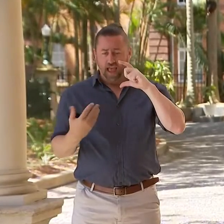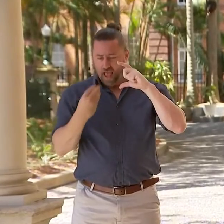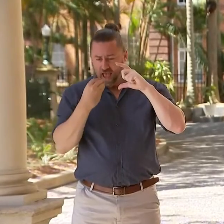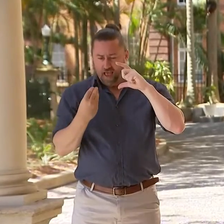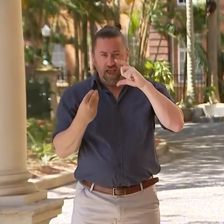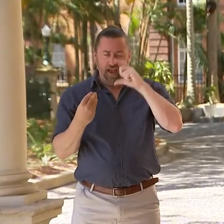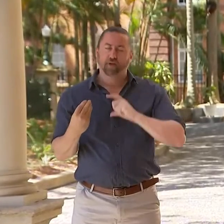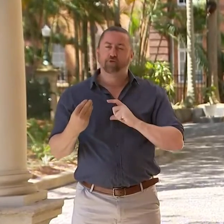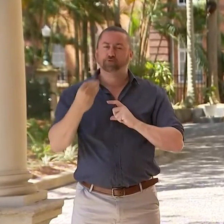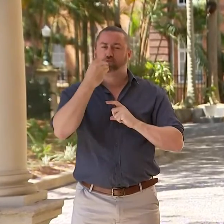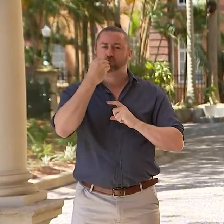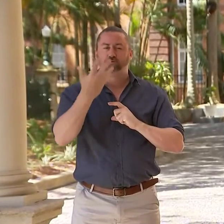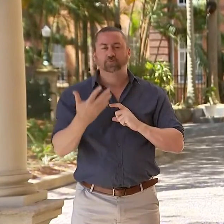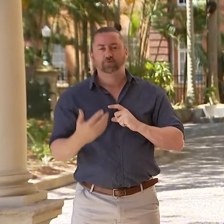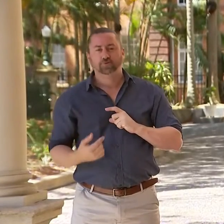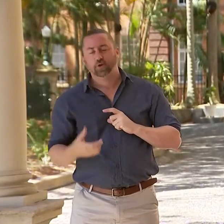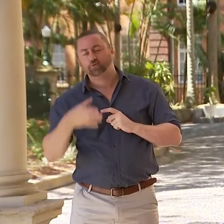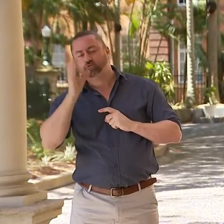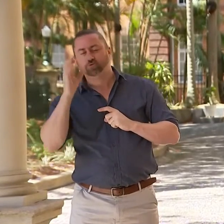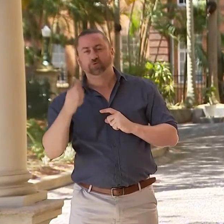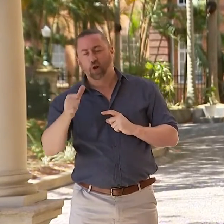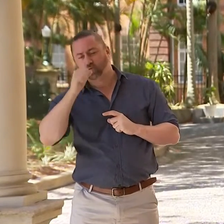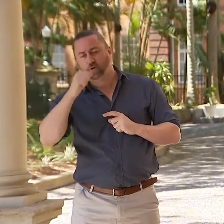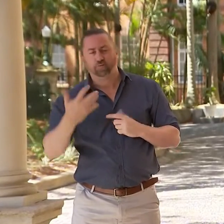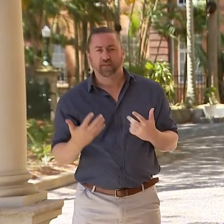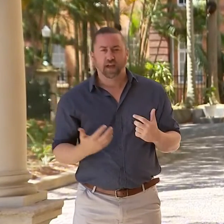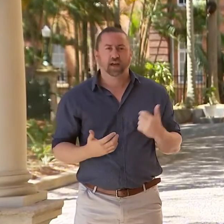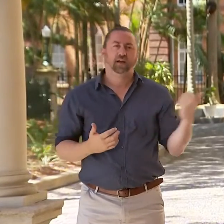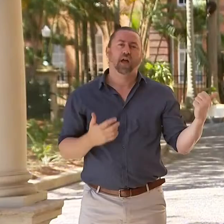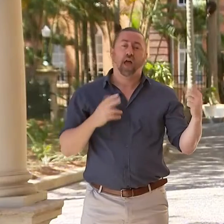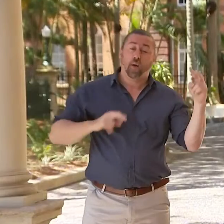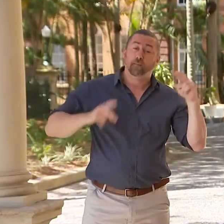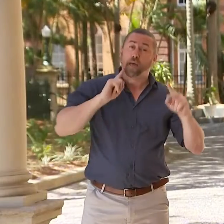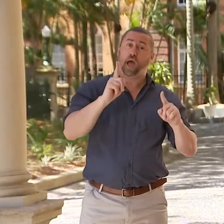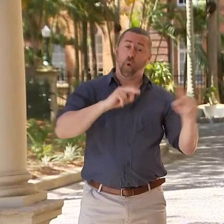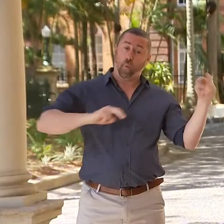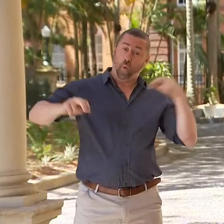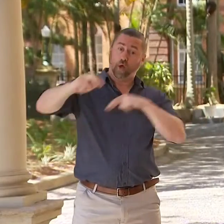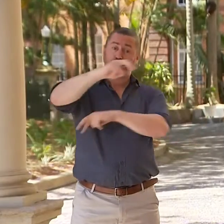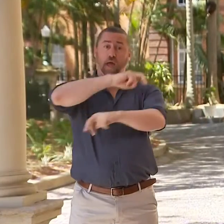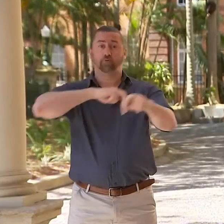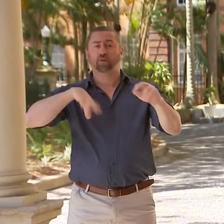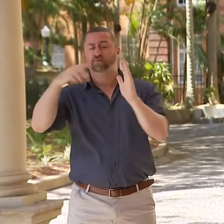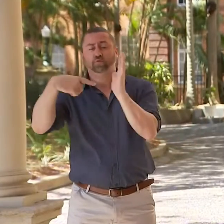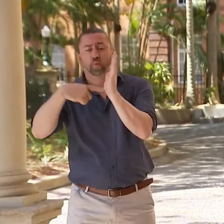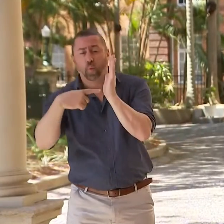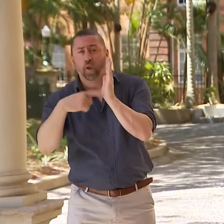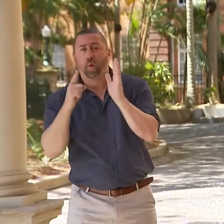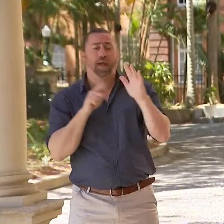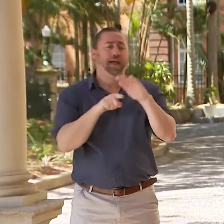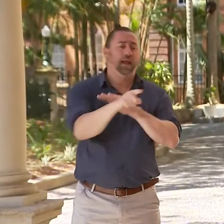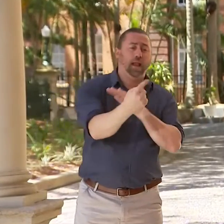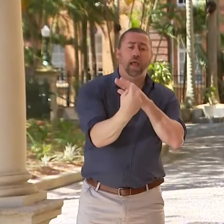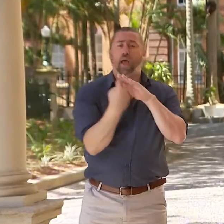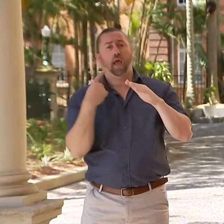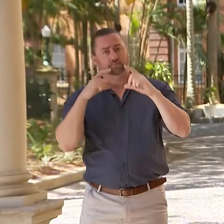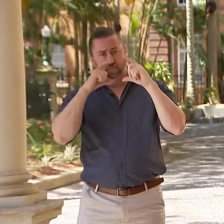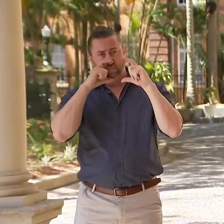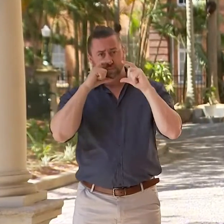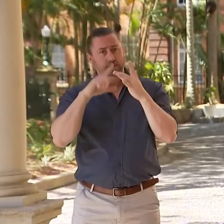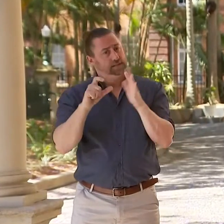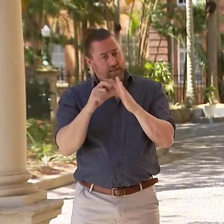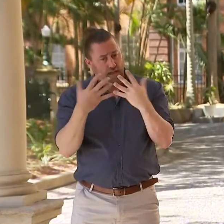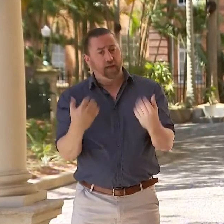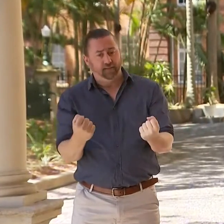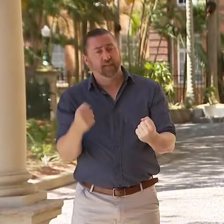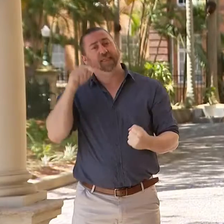remove their mask. While they were moving around, they were by and large wearing their masks, and that's when